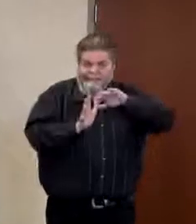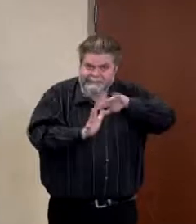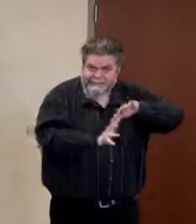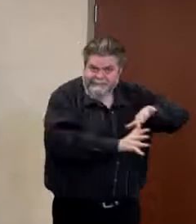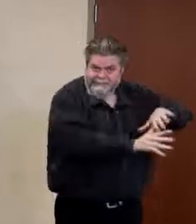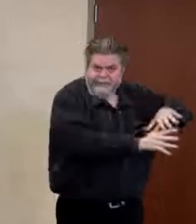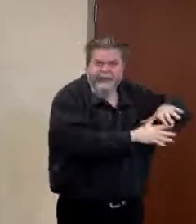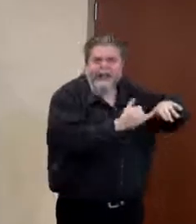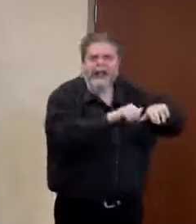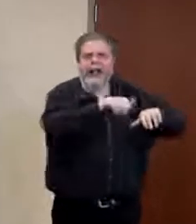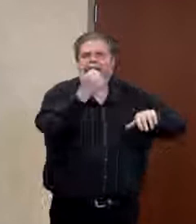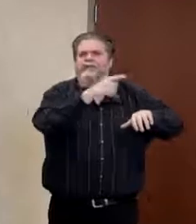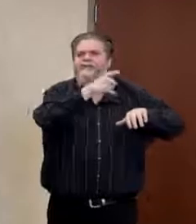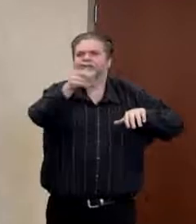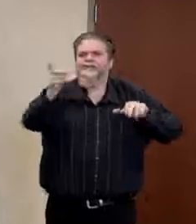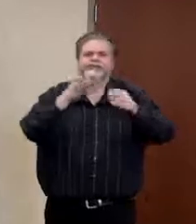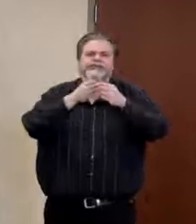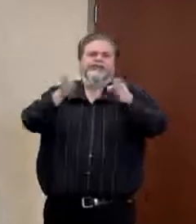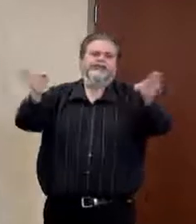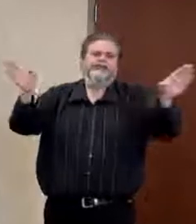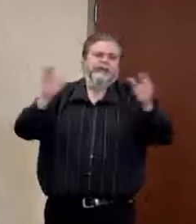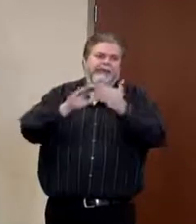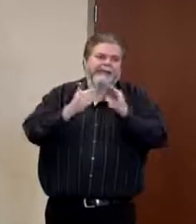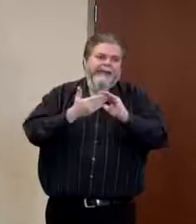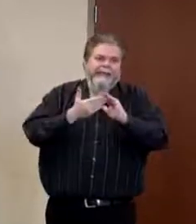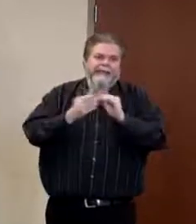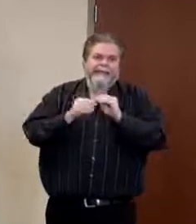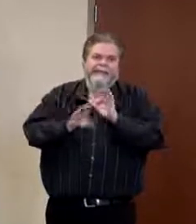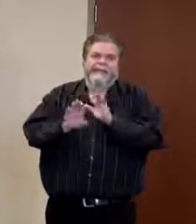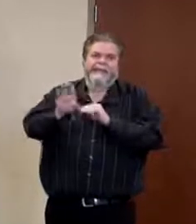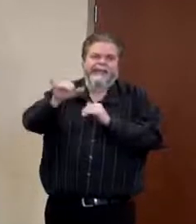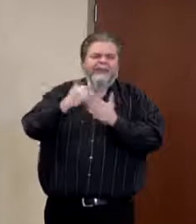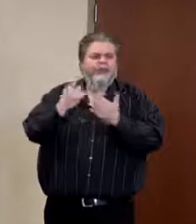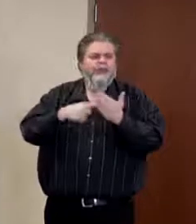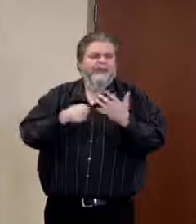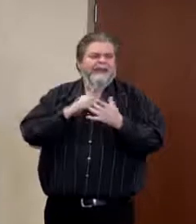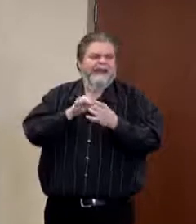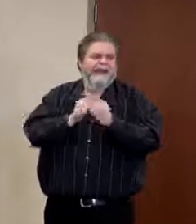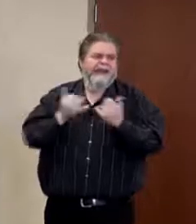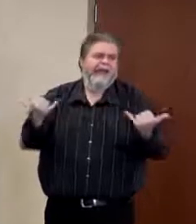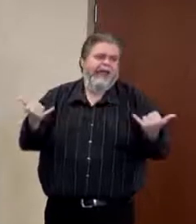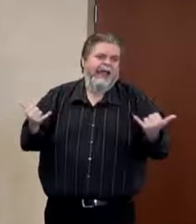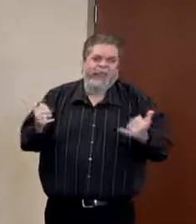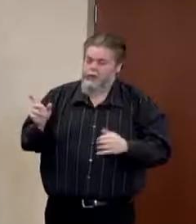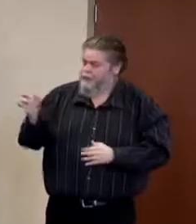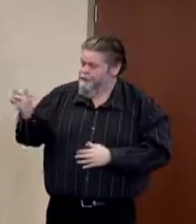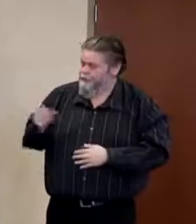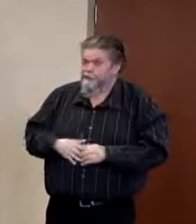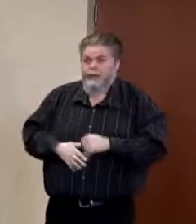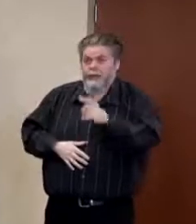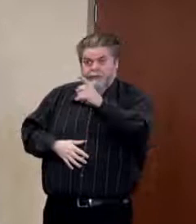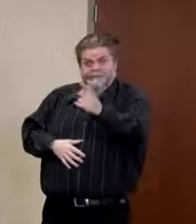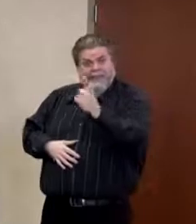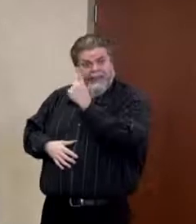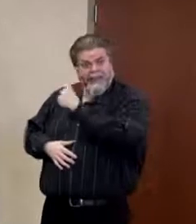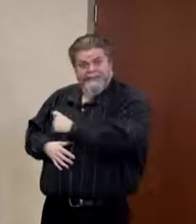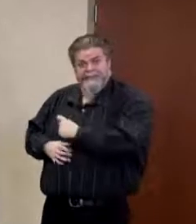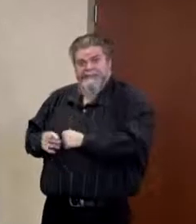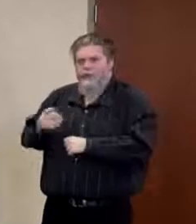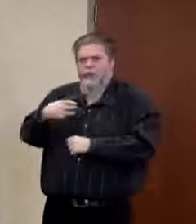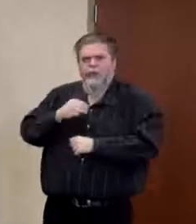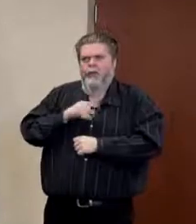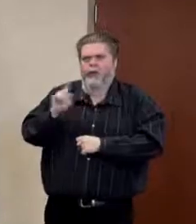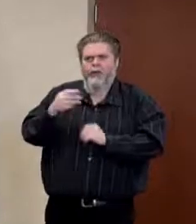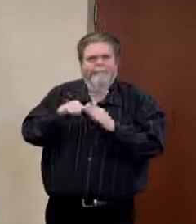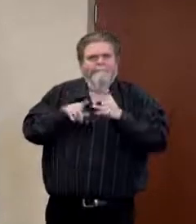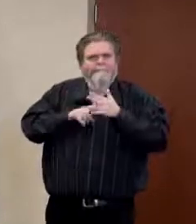into widespread community spread in other areas. So that's what we're dealing with now. And when you're kind of pressing the pause button saying, hey, we're only